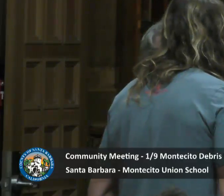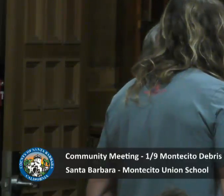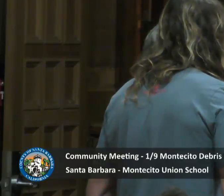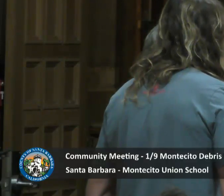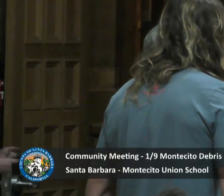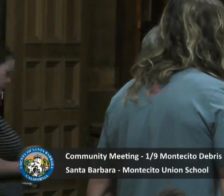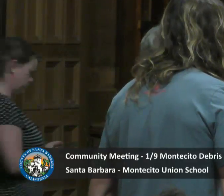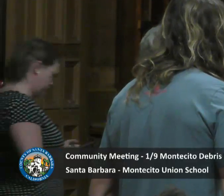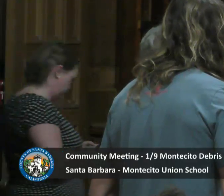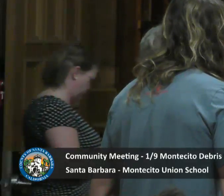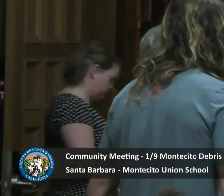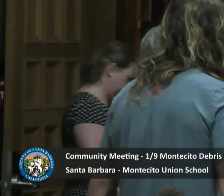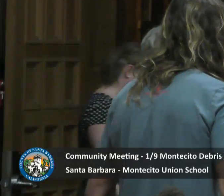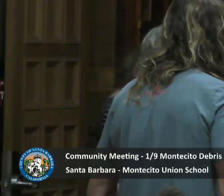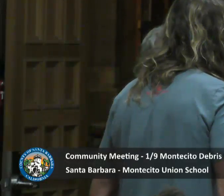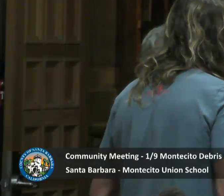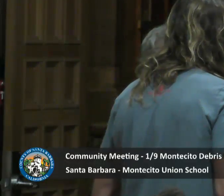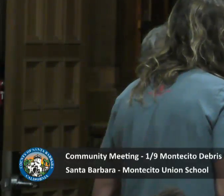have a stop,